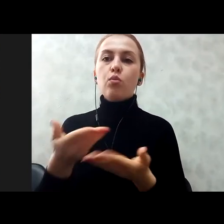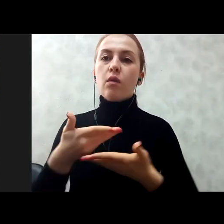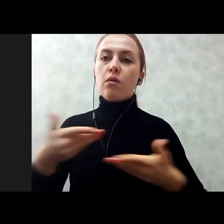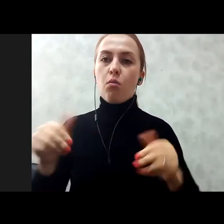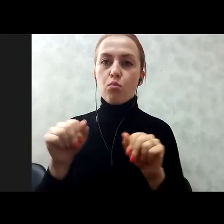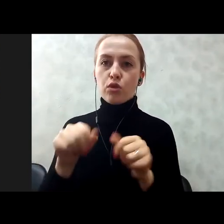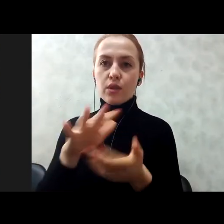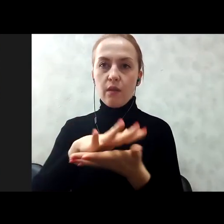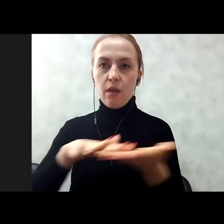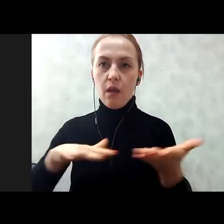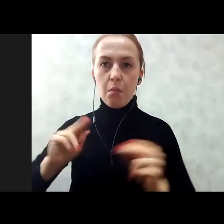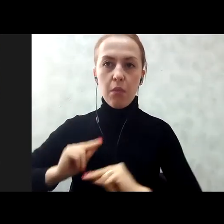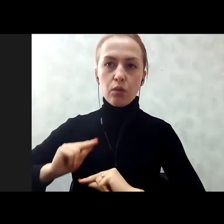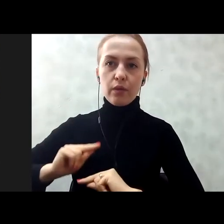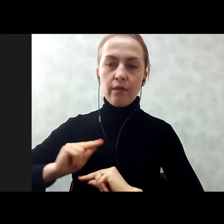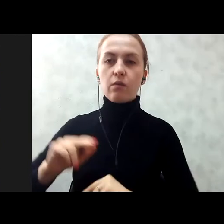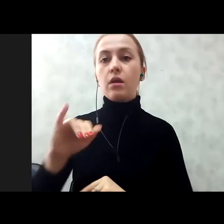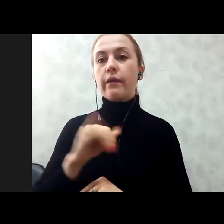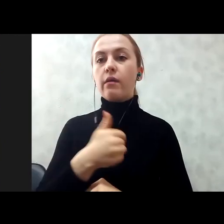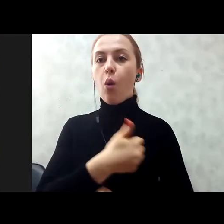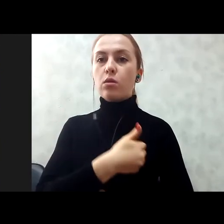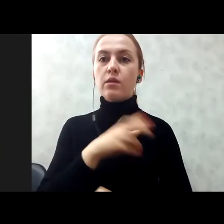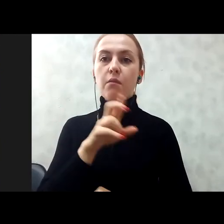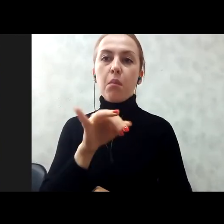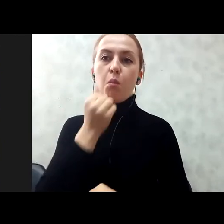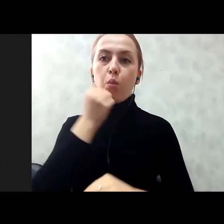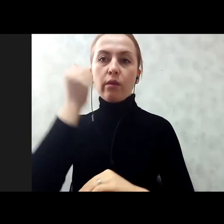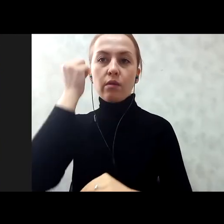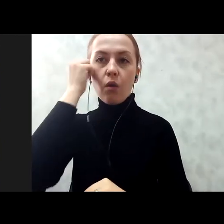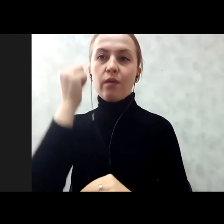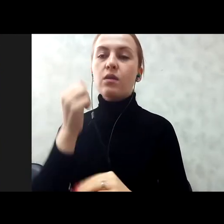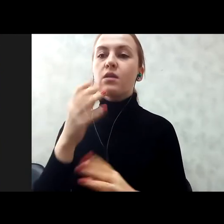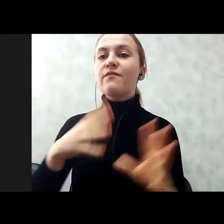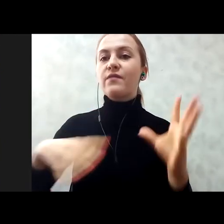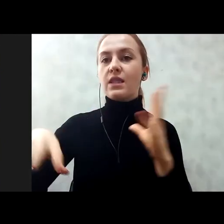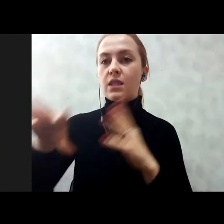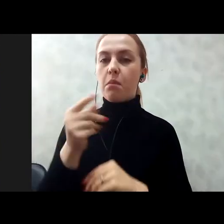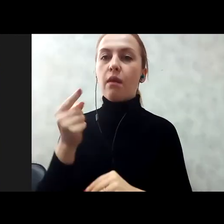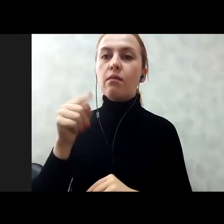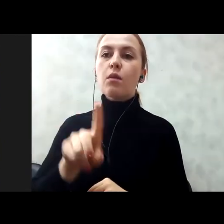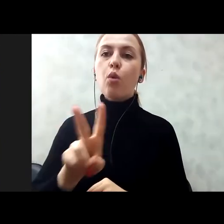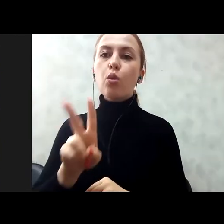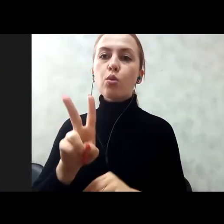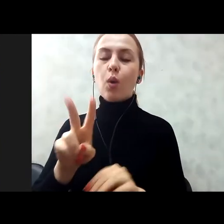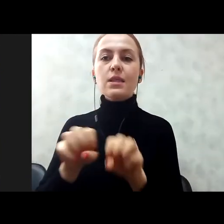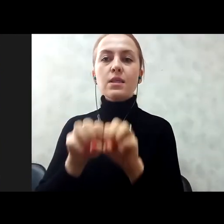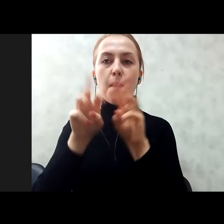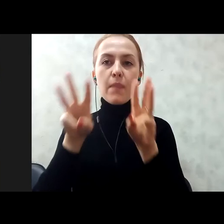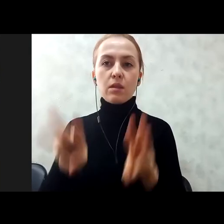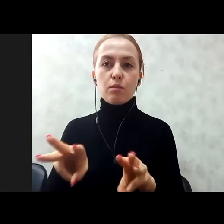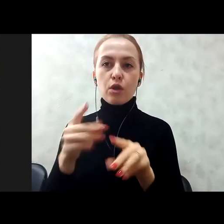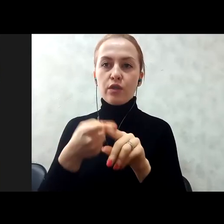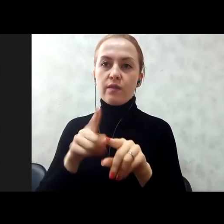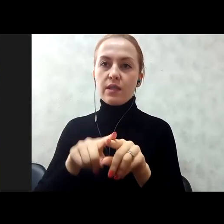these conclusions will be actionable. And I would like to yet again thank